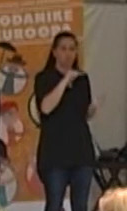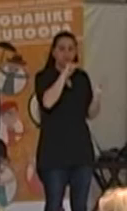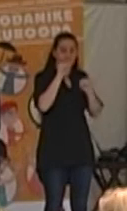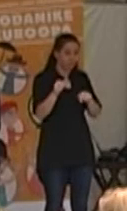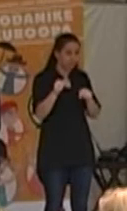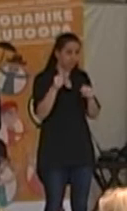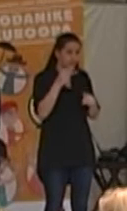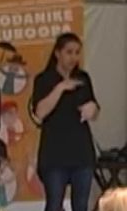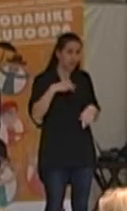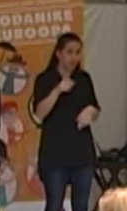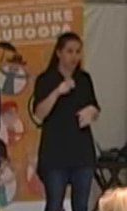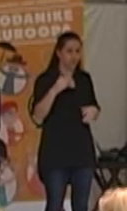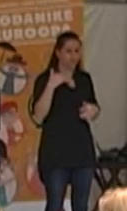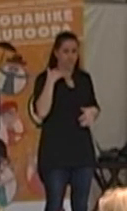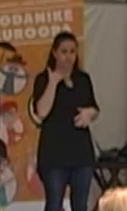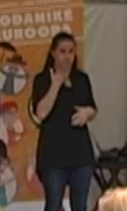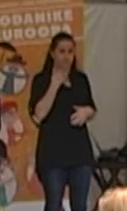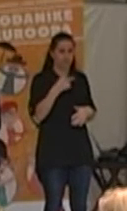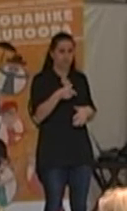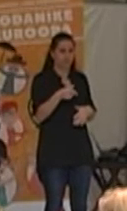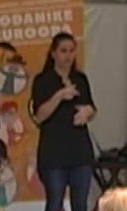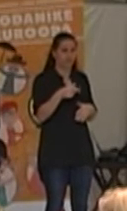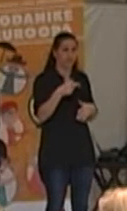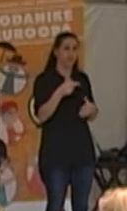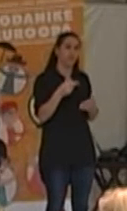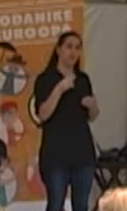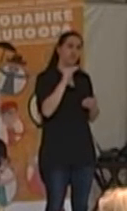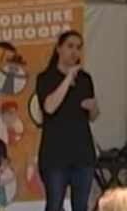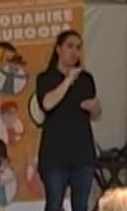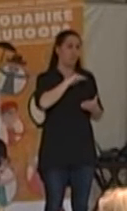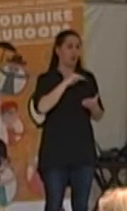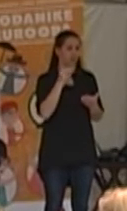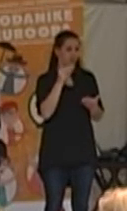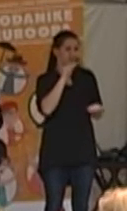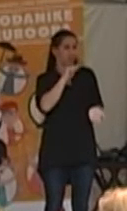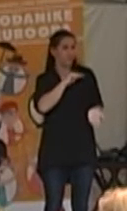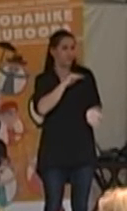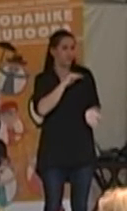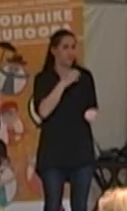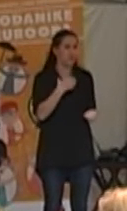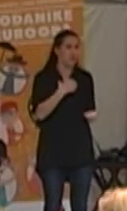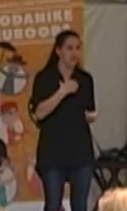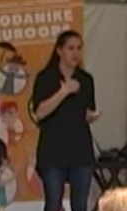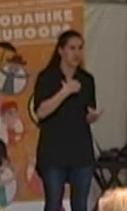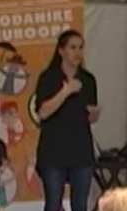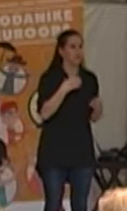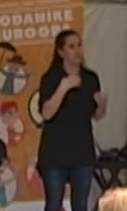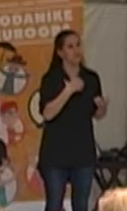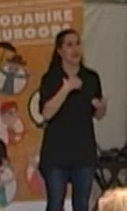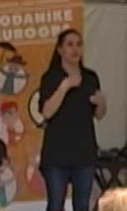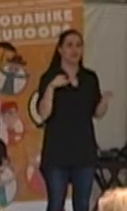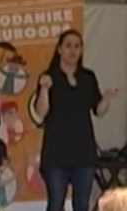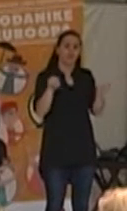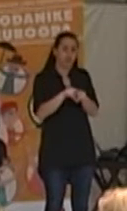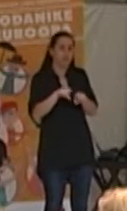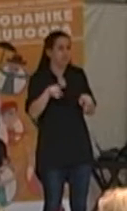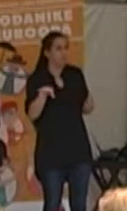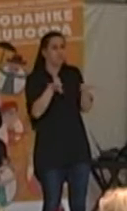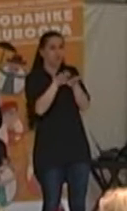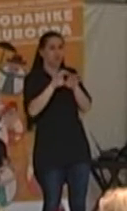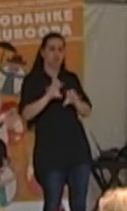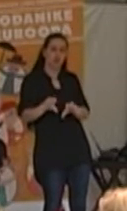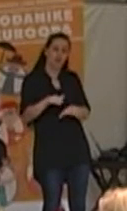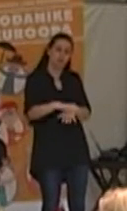fact that breadwinning is considered just as important as caregiving, and that you can have a